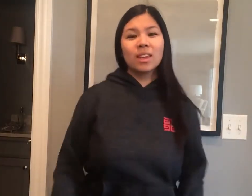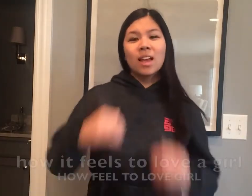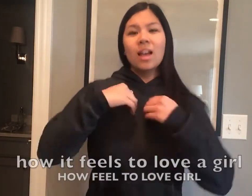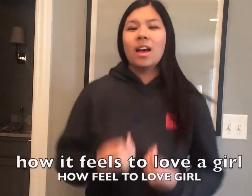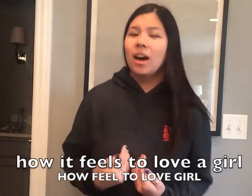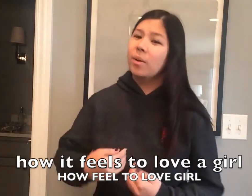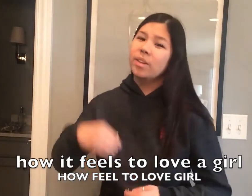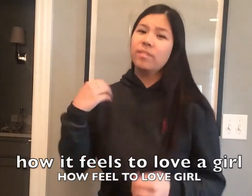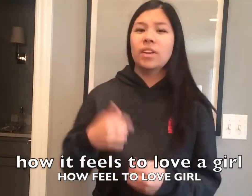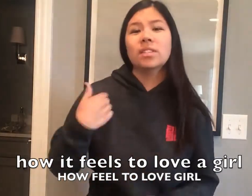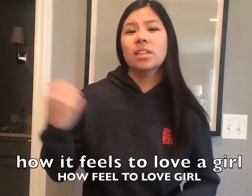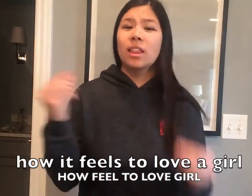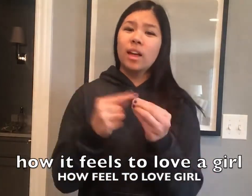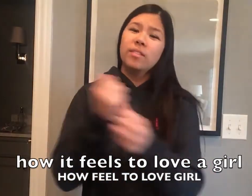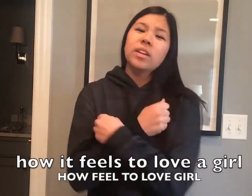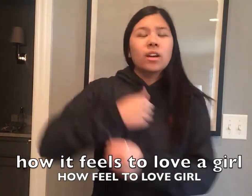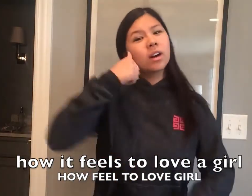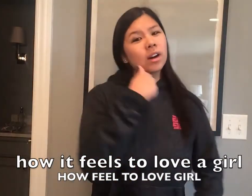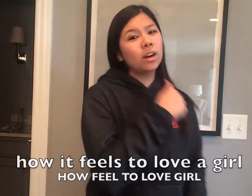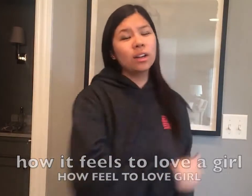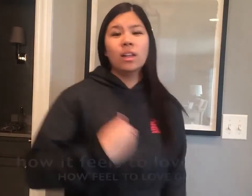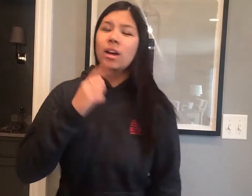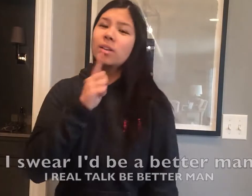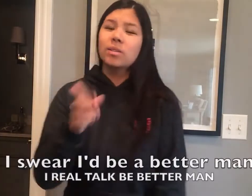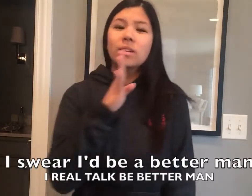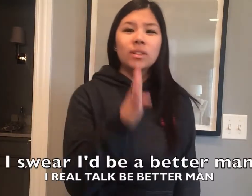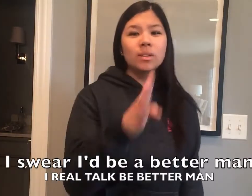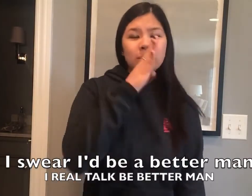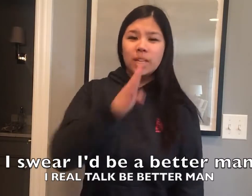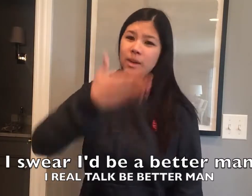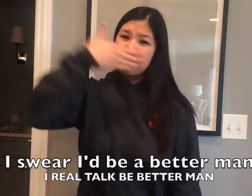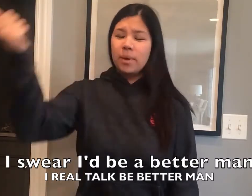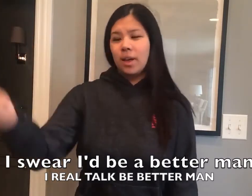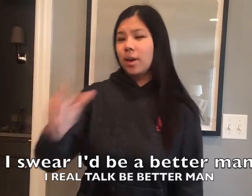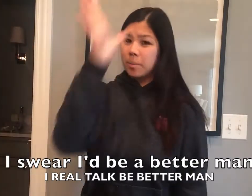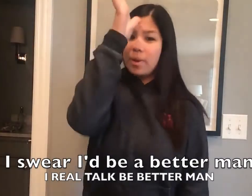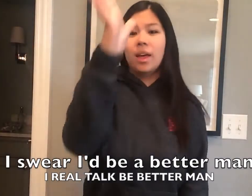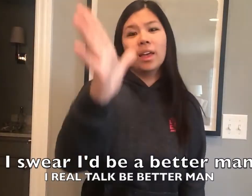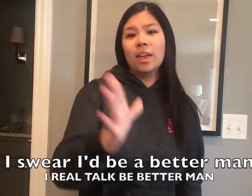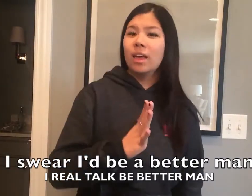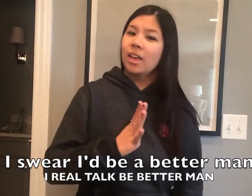How it feels to love a girl, I swear I'd be a better man